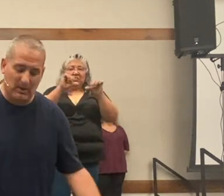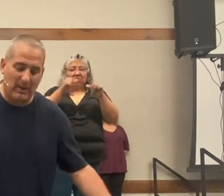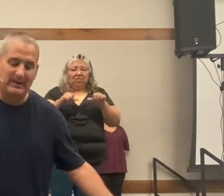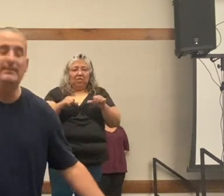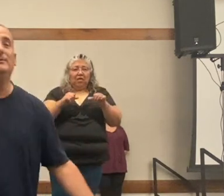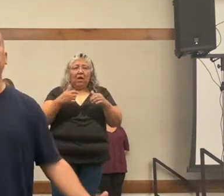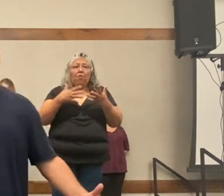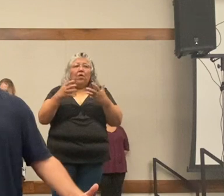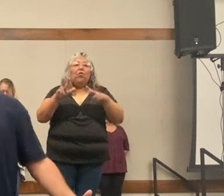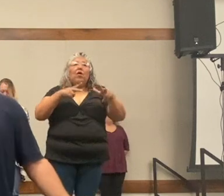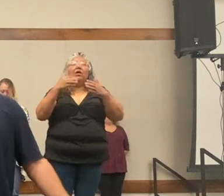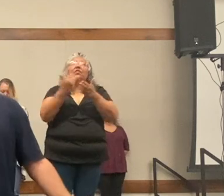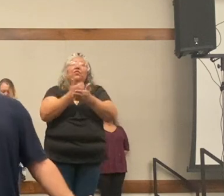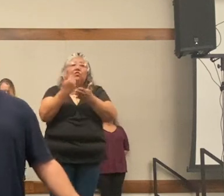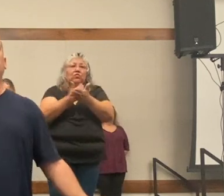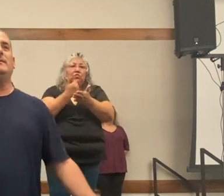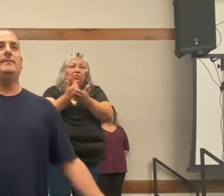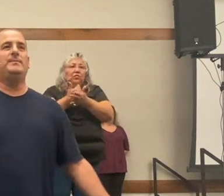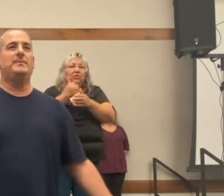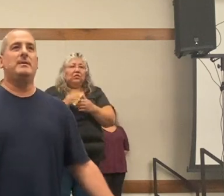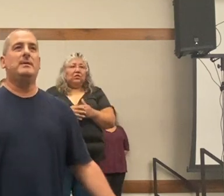Because I want to walk in the newness of you.